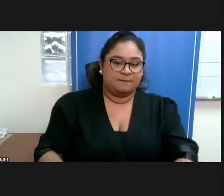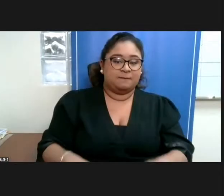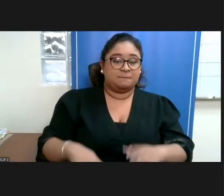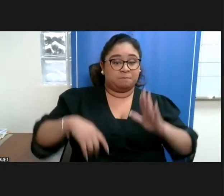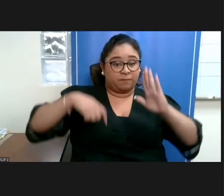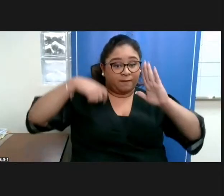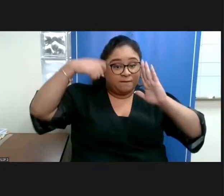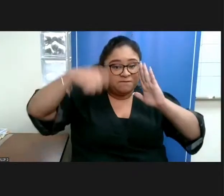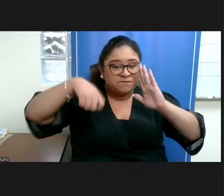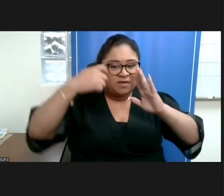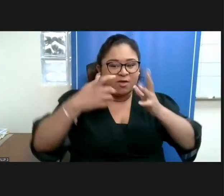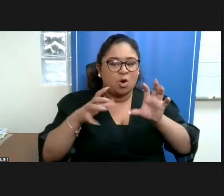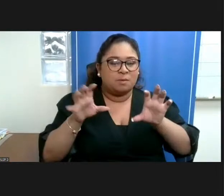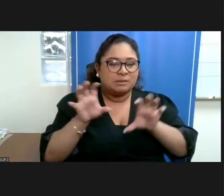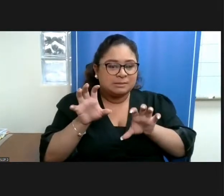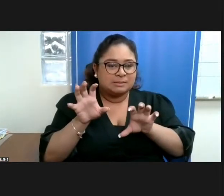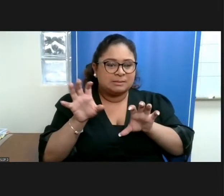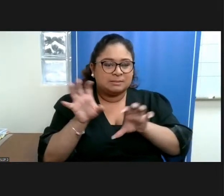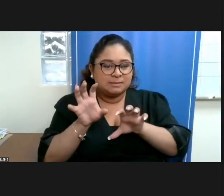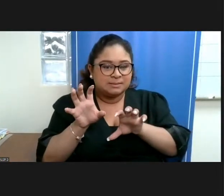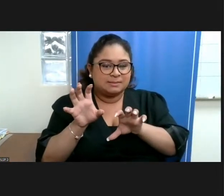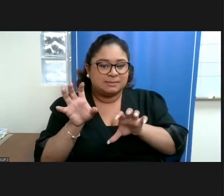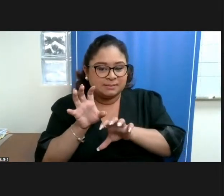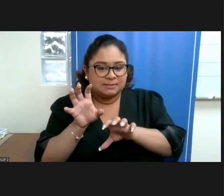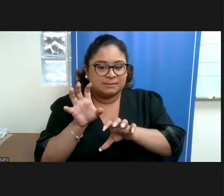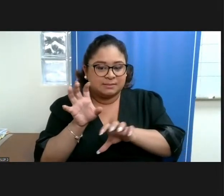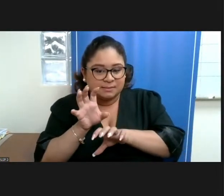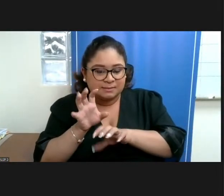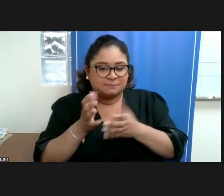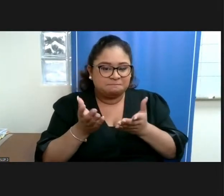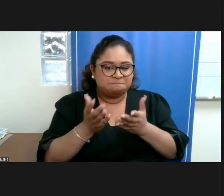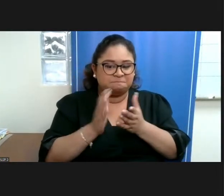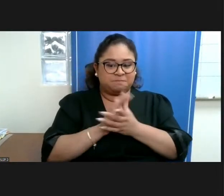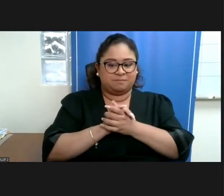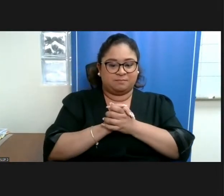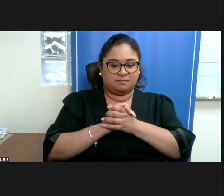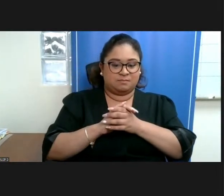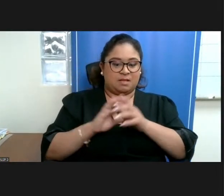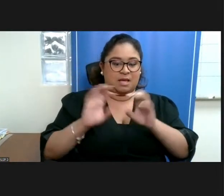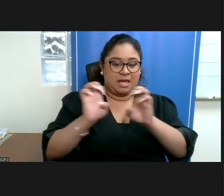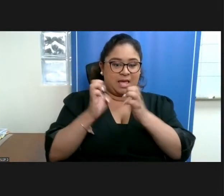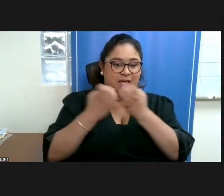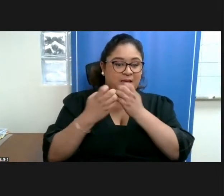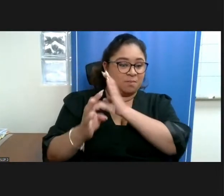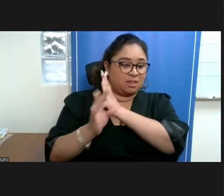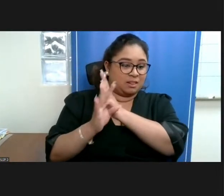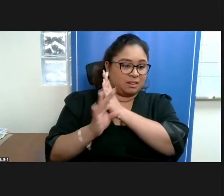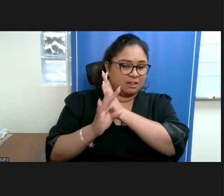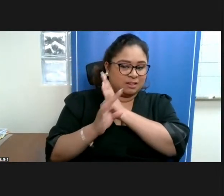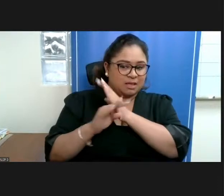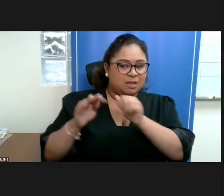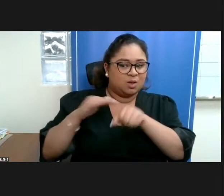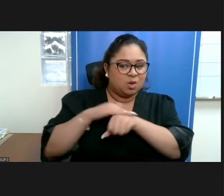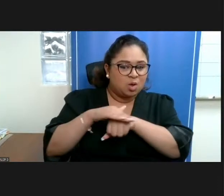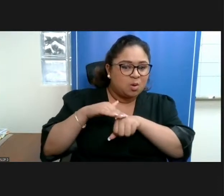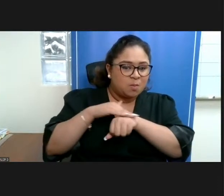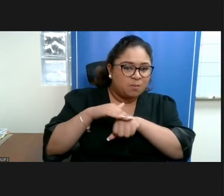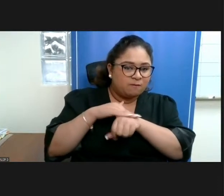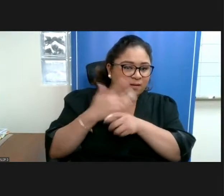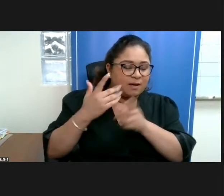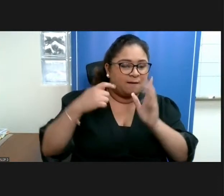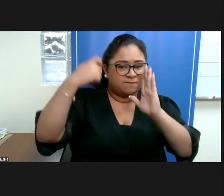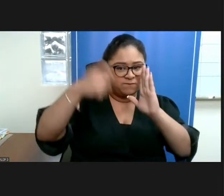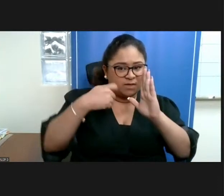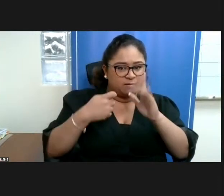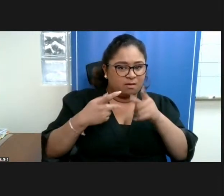apparently the video is stopped can you please help us the technical team let us